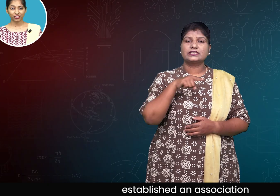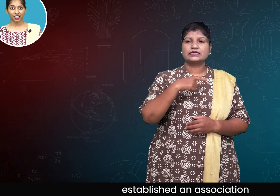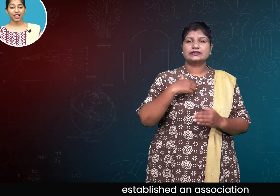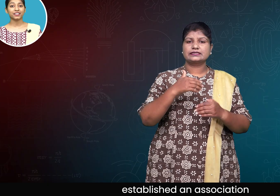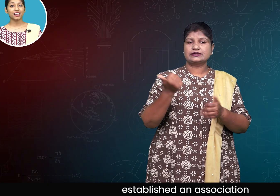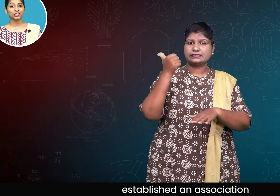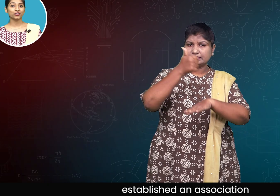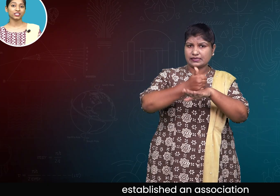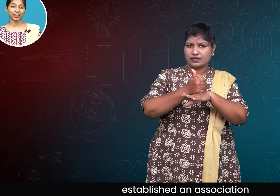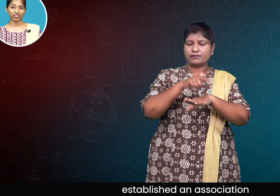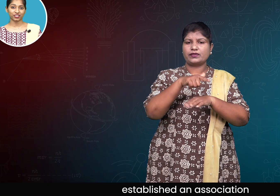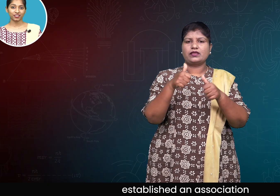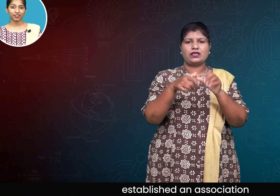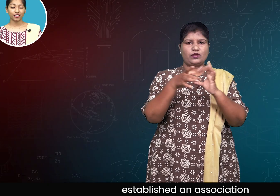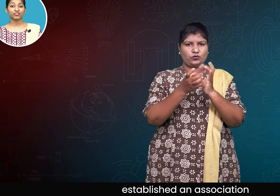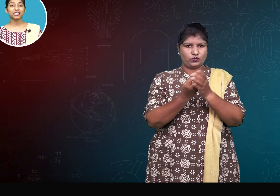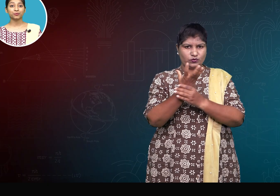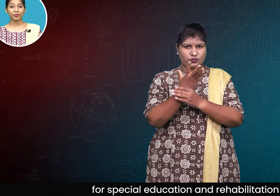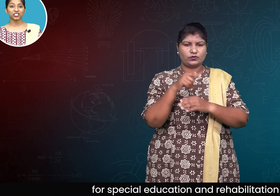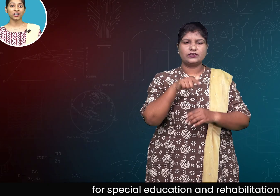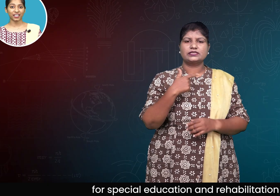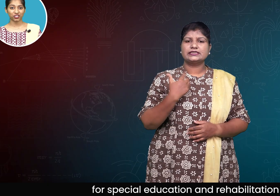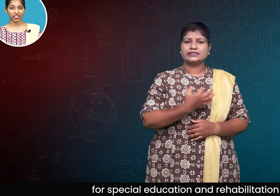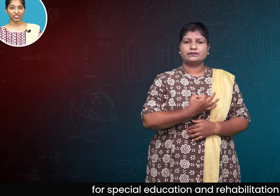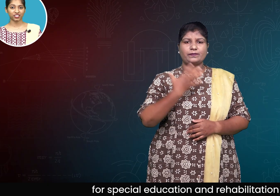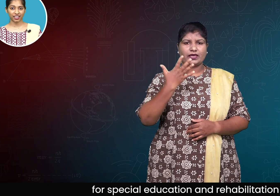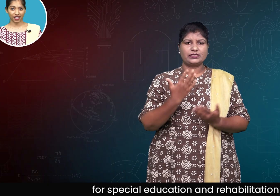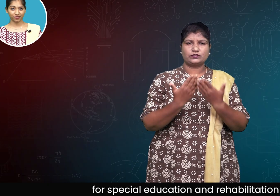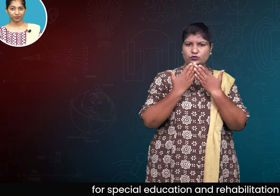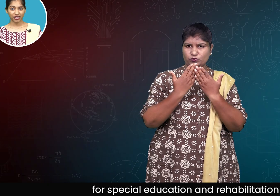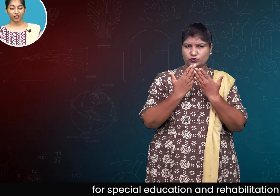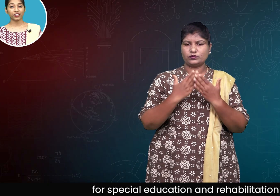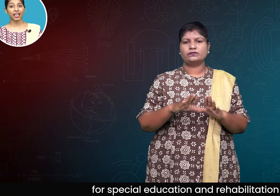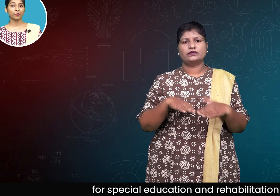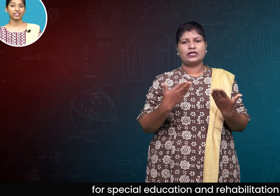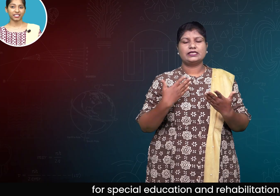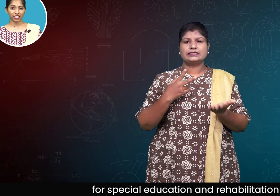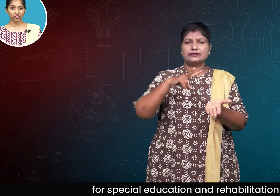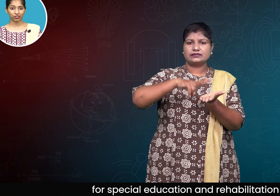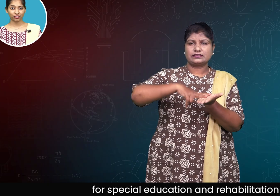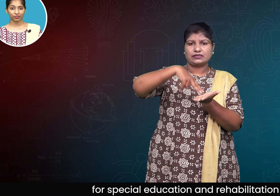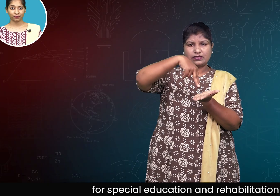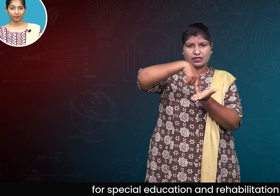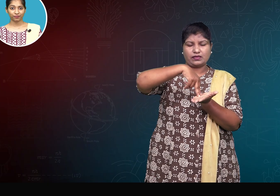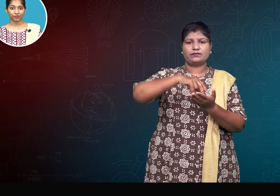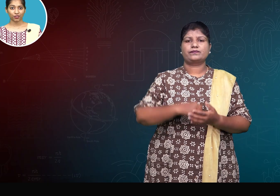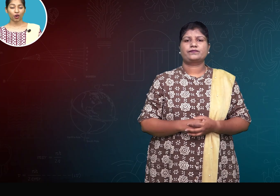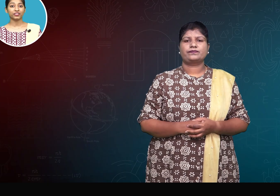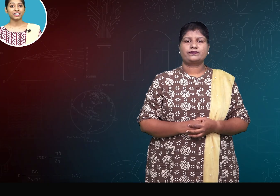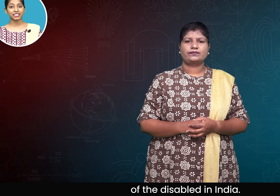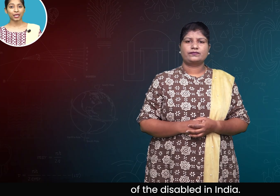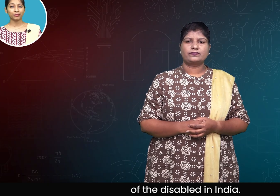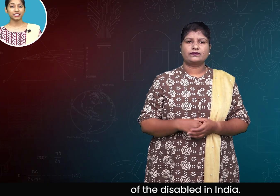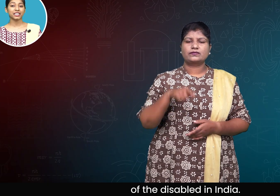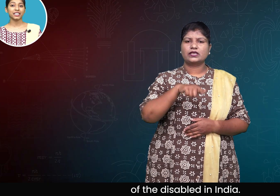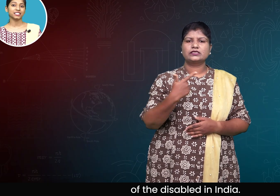established an association for special education and rehabilitation of